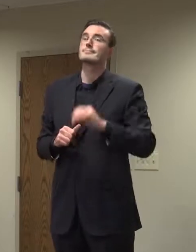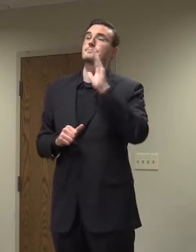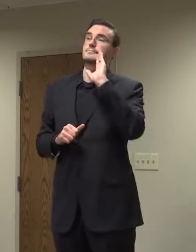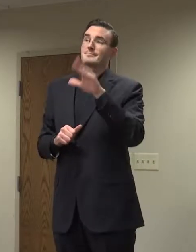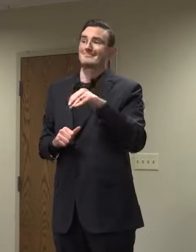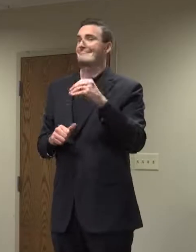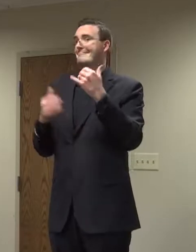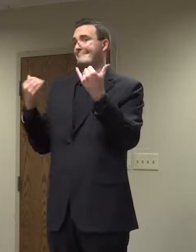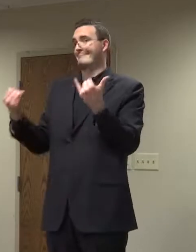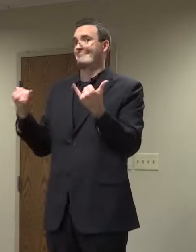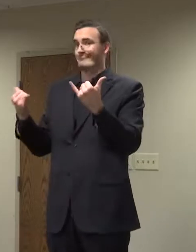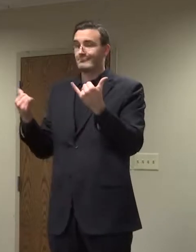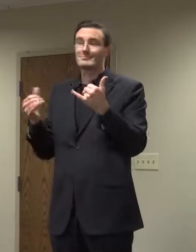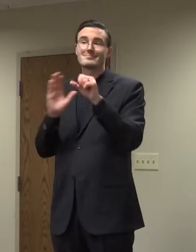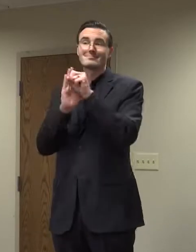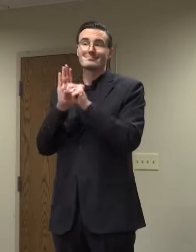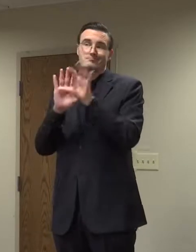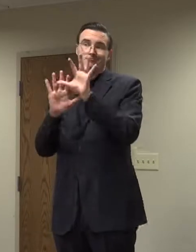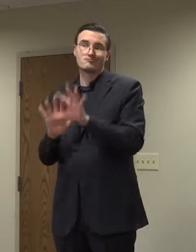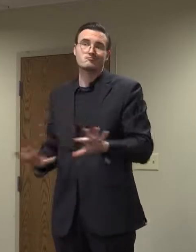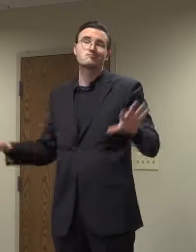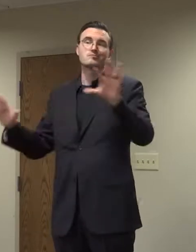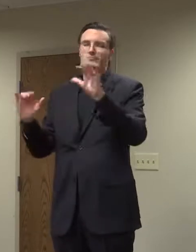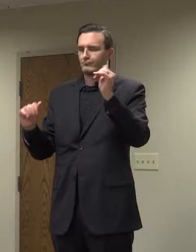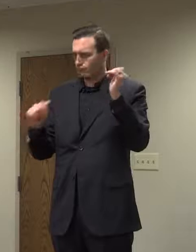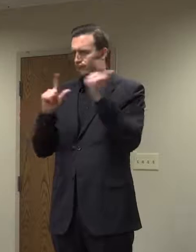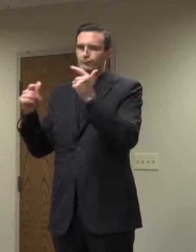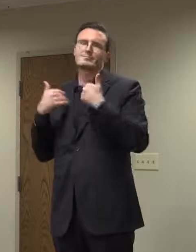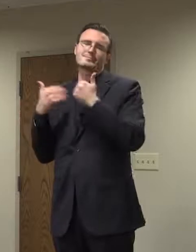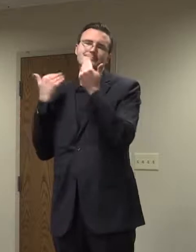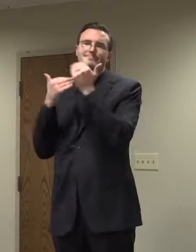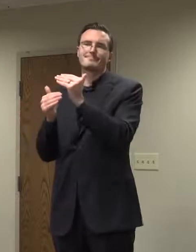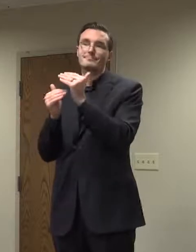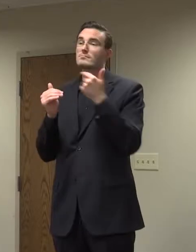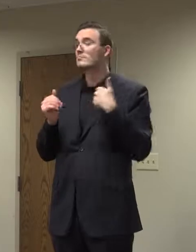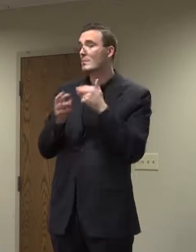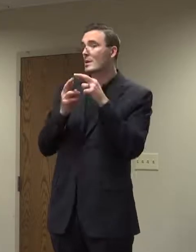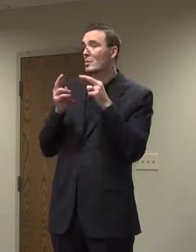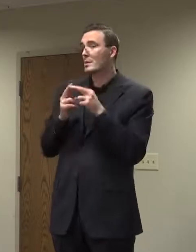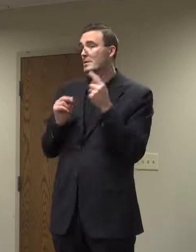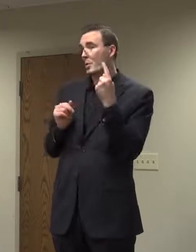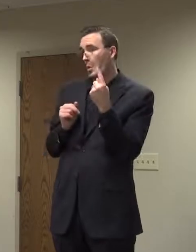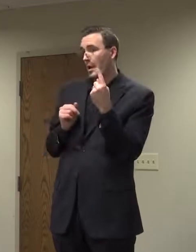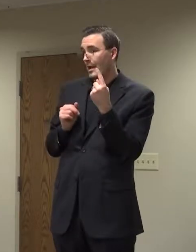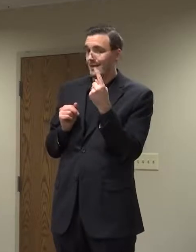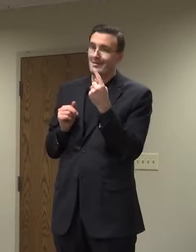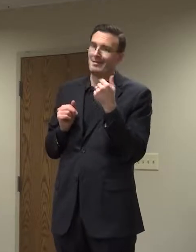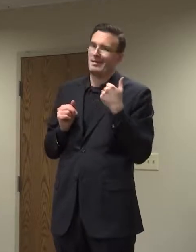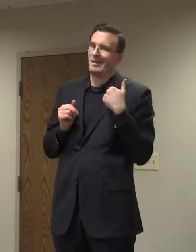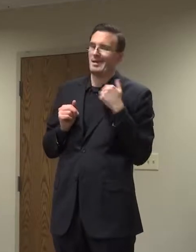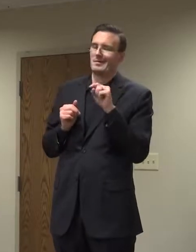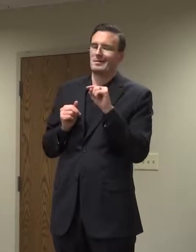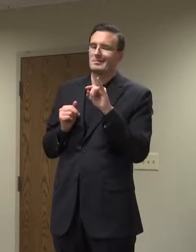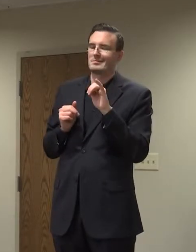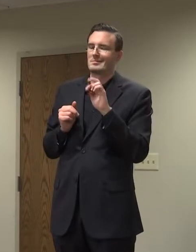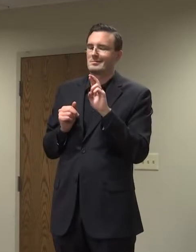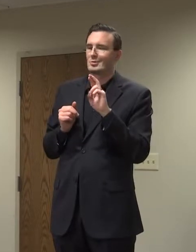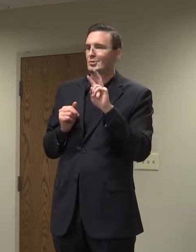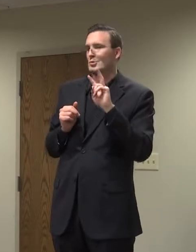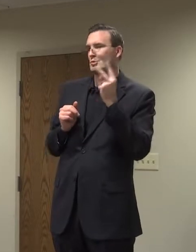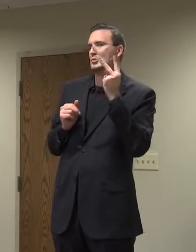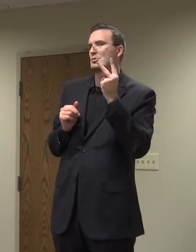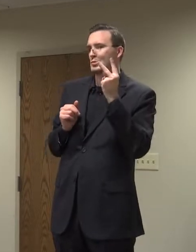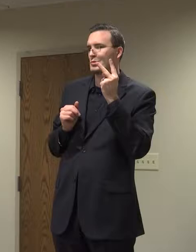of mitigation. And of course, Region 1 continues under what we call the next level of Tier 2 mitigations.